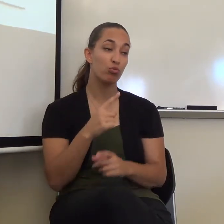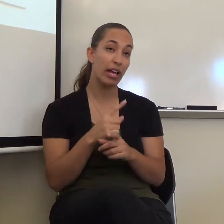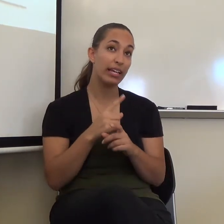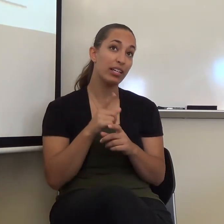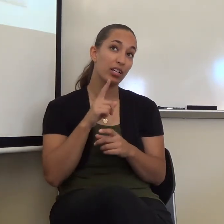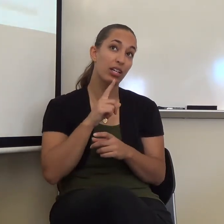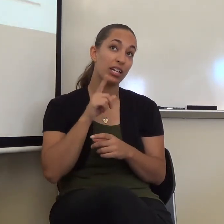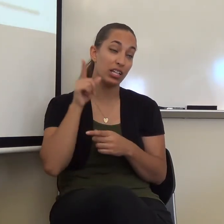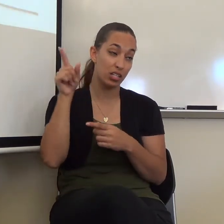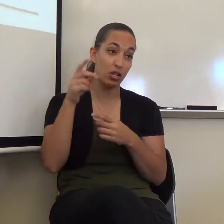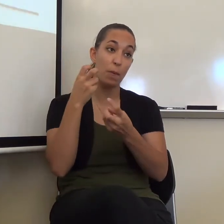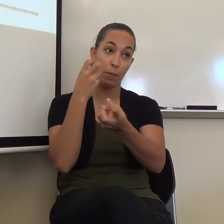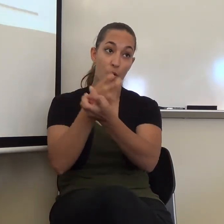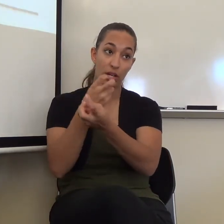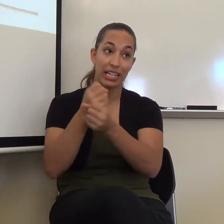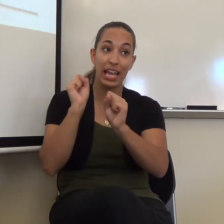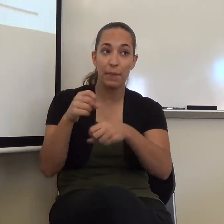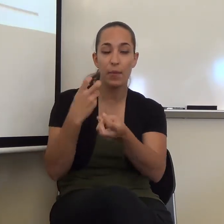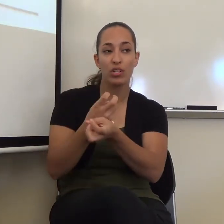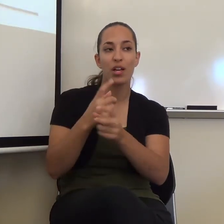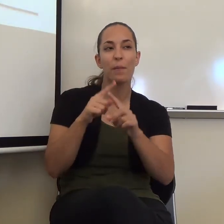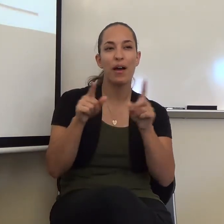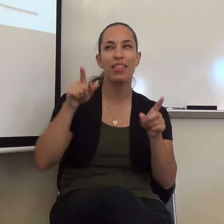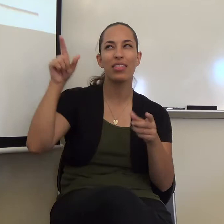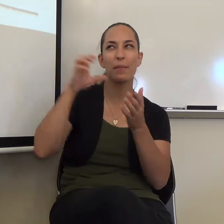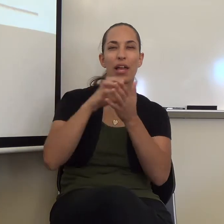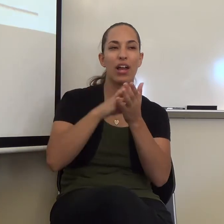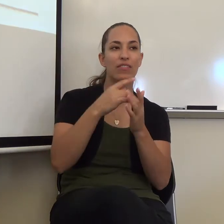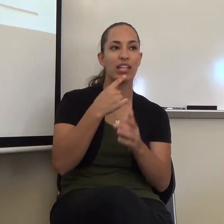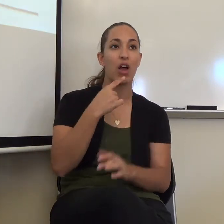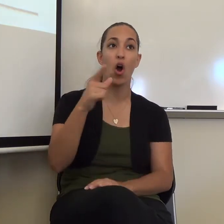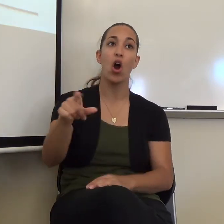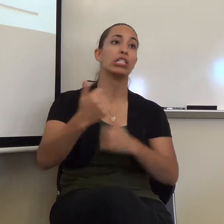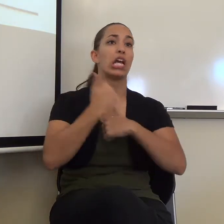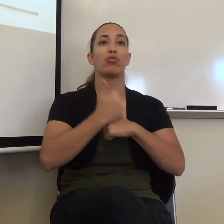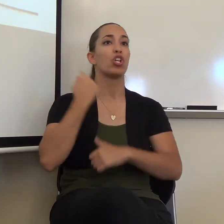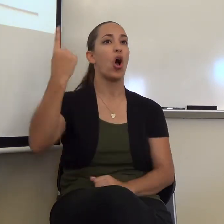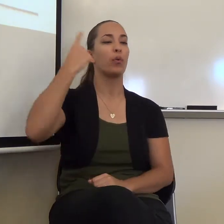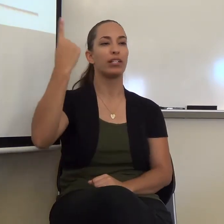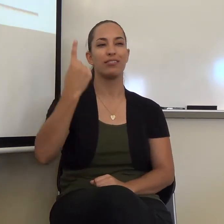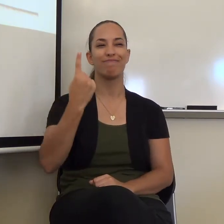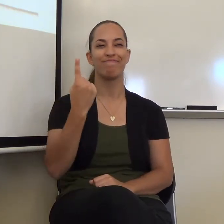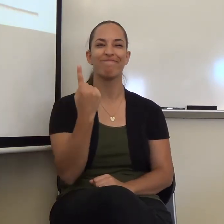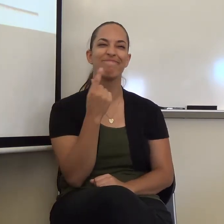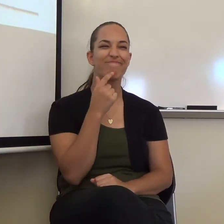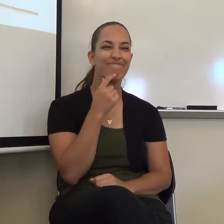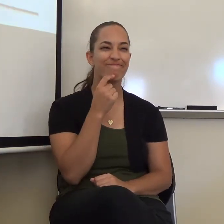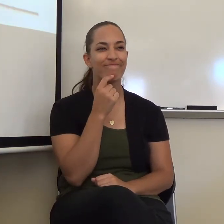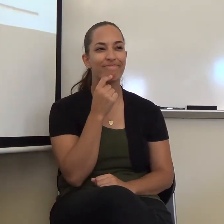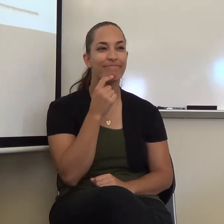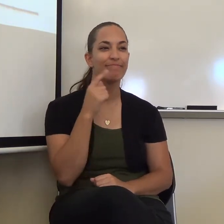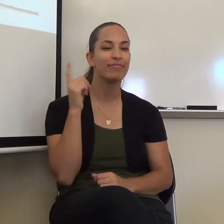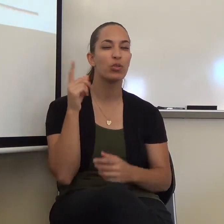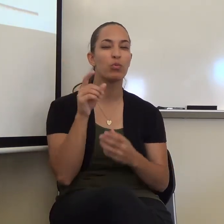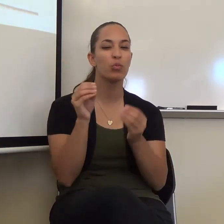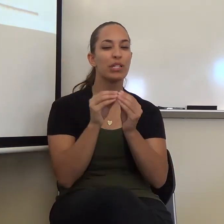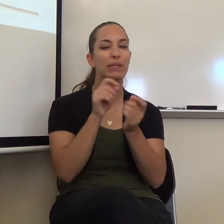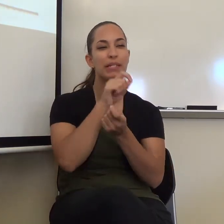this paragraph is about? So yeah, there's, How it heals. you want to be a little bit more specific besides just